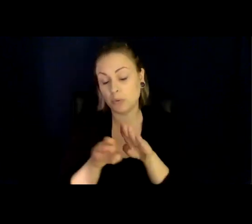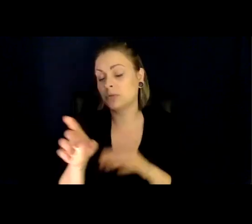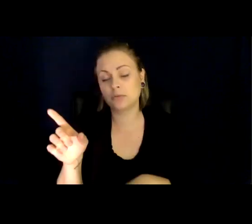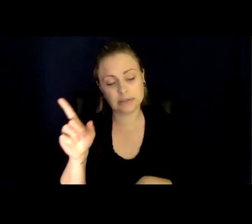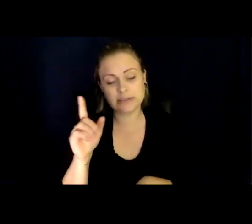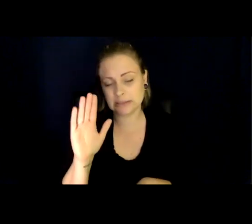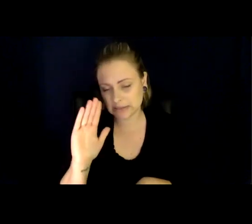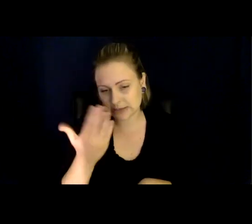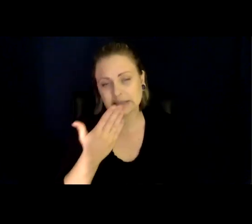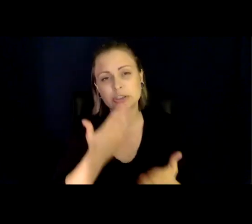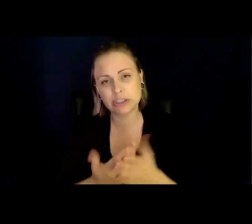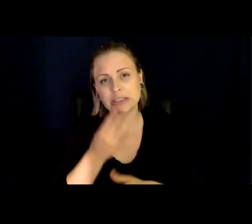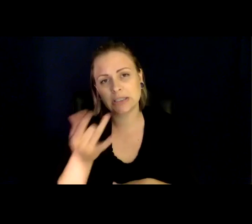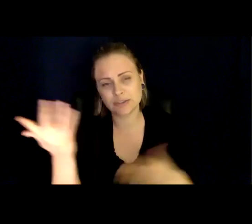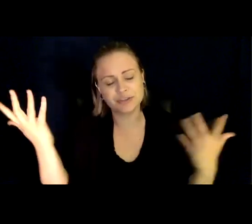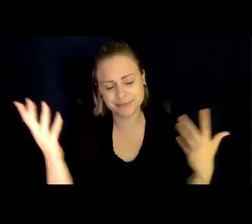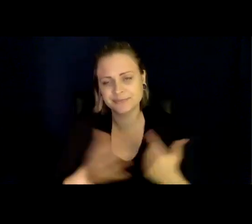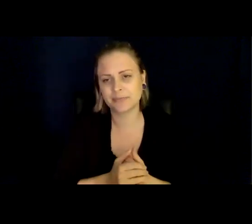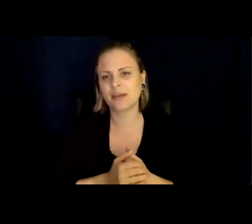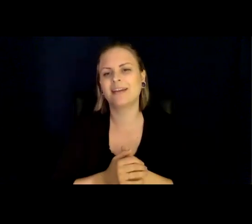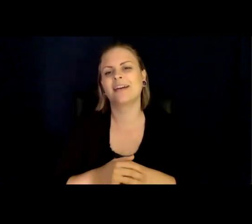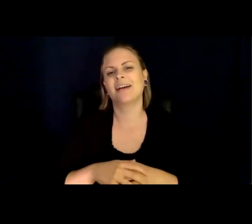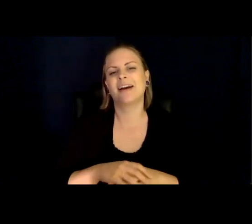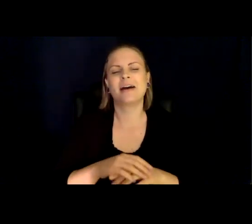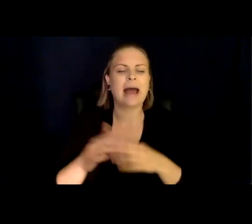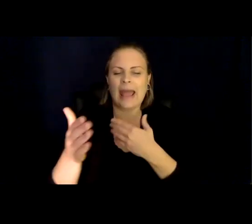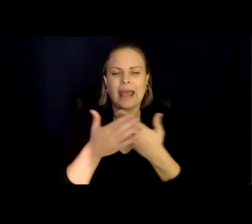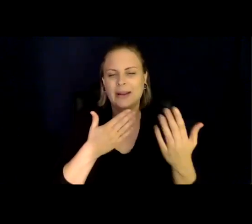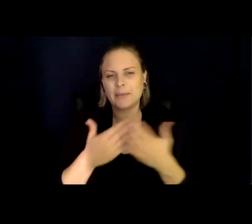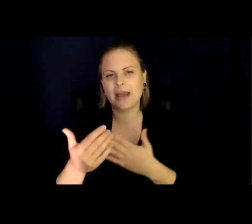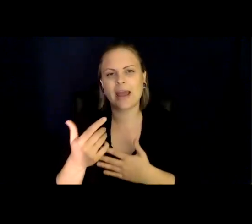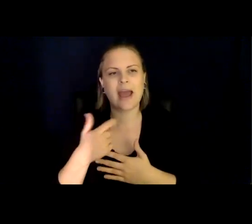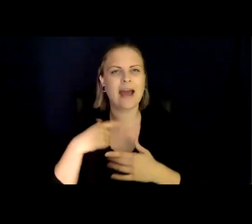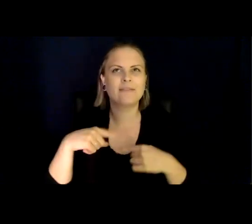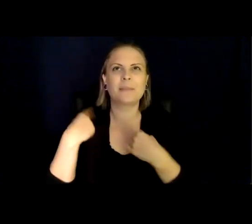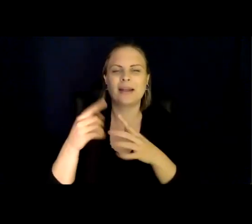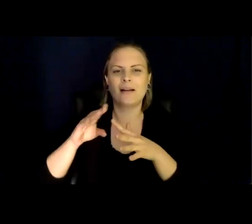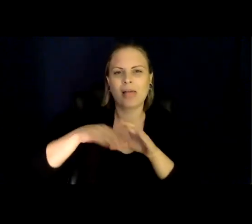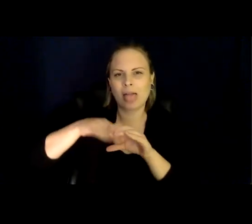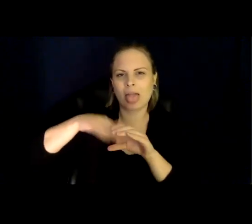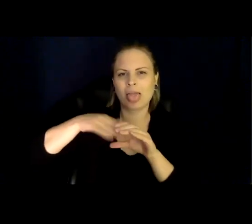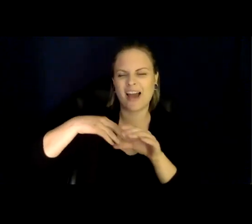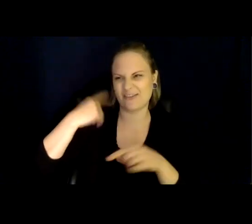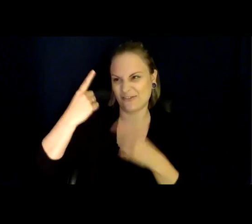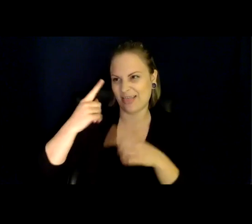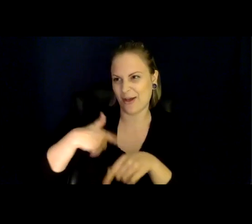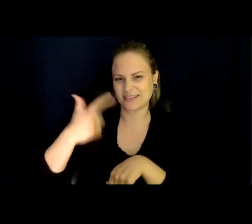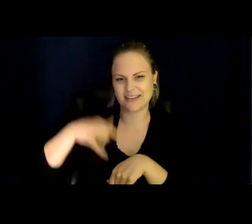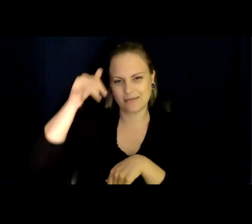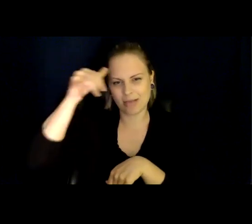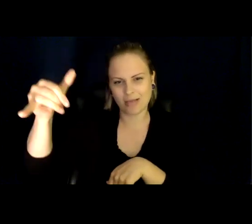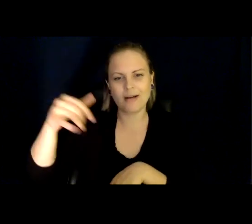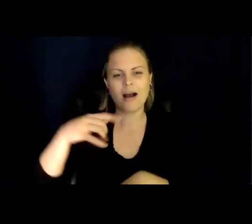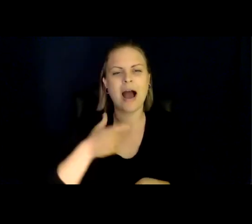vaguely attractive. But any case, I've been rattling on here for, I just realized, a long time, and I don't want